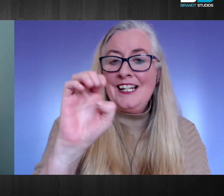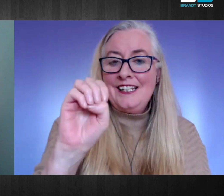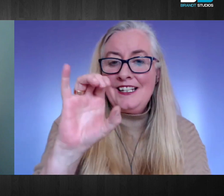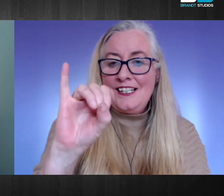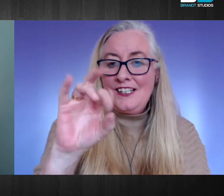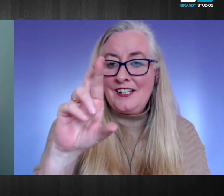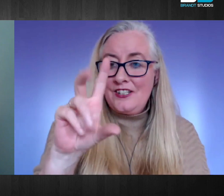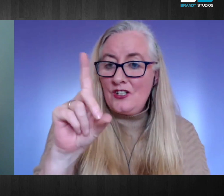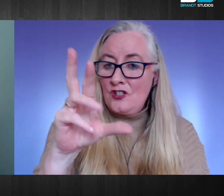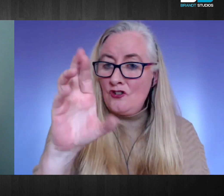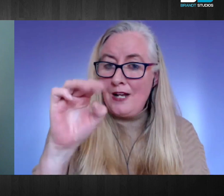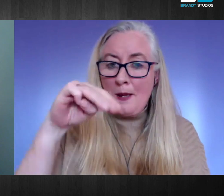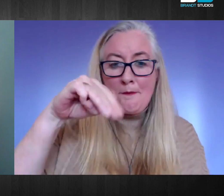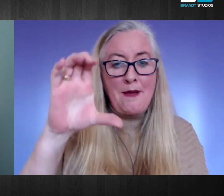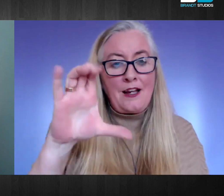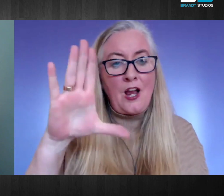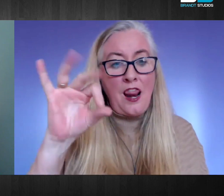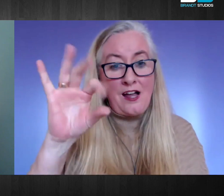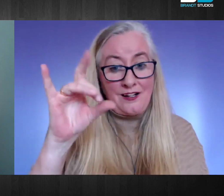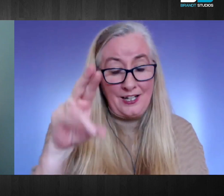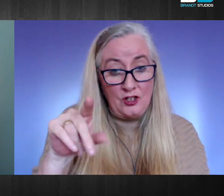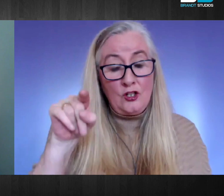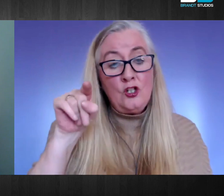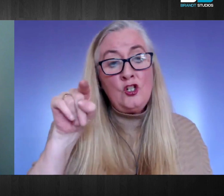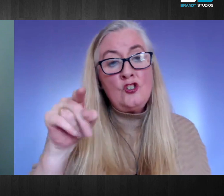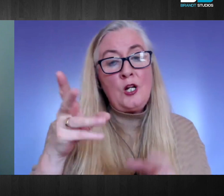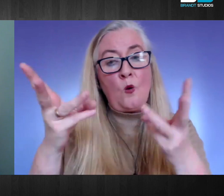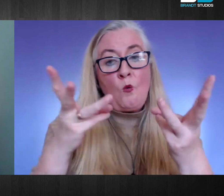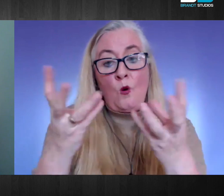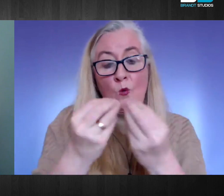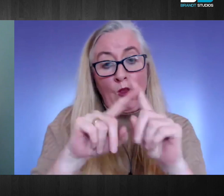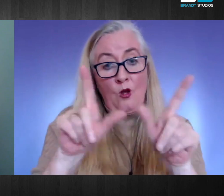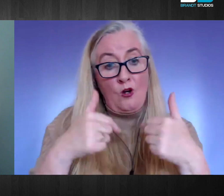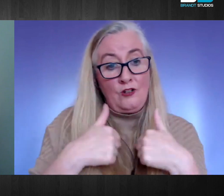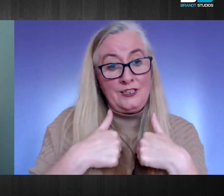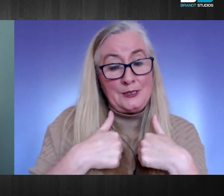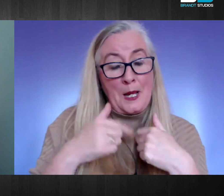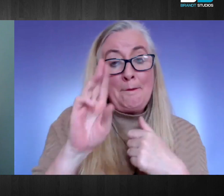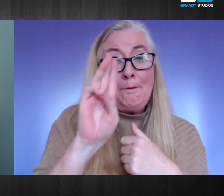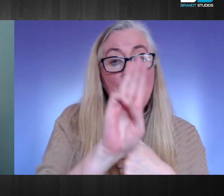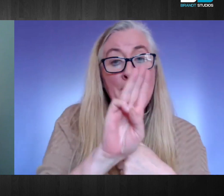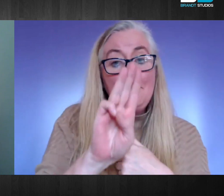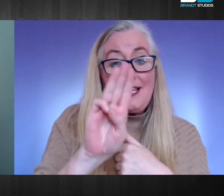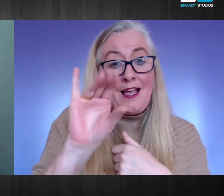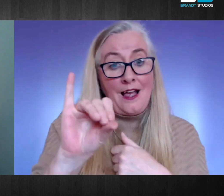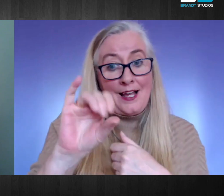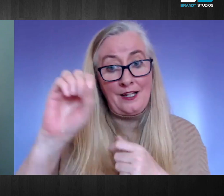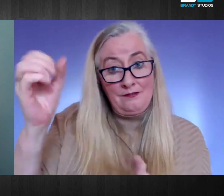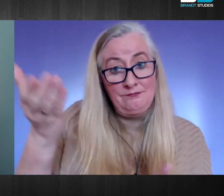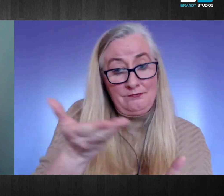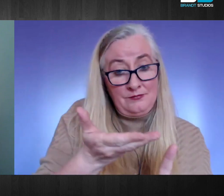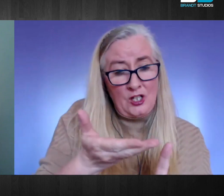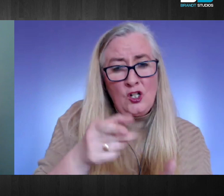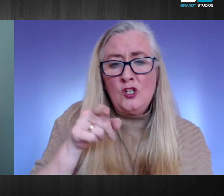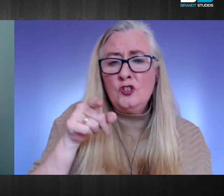a member of the public who works with us as a PPI contributor. So Deirdre, you very much bring